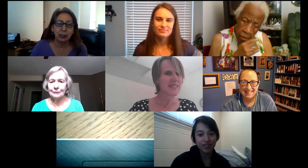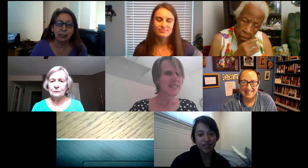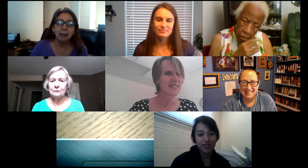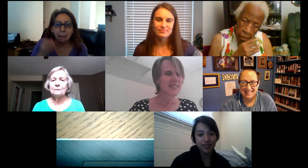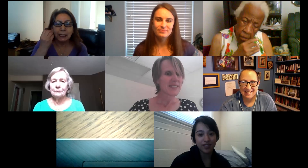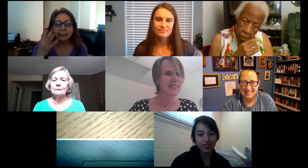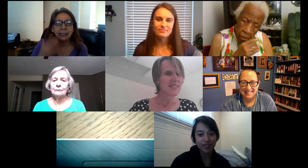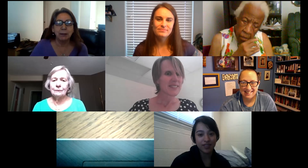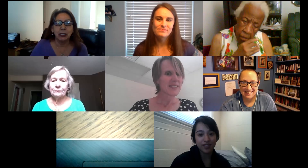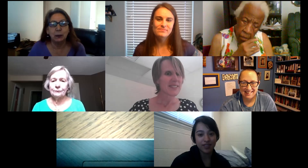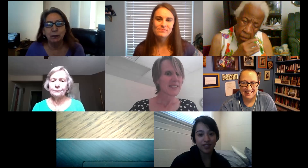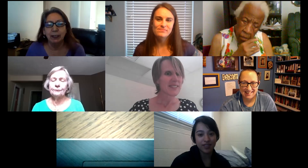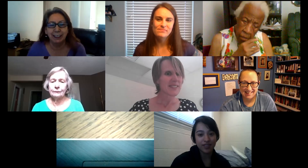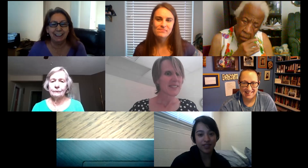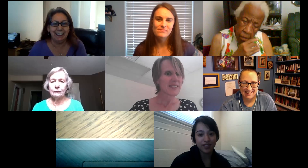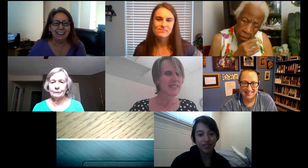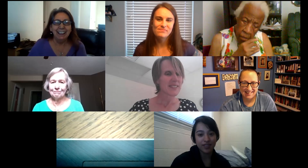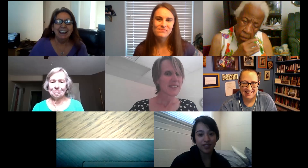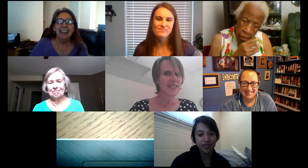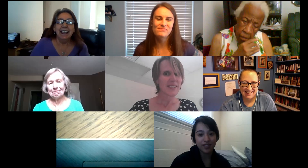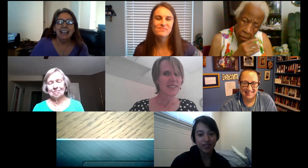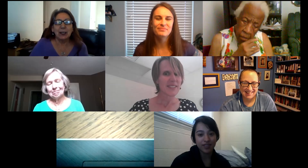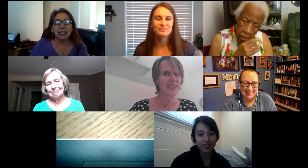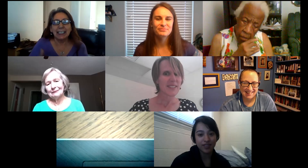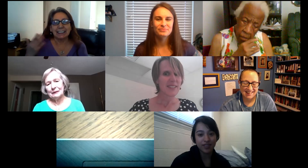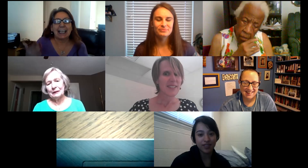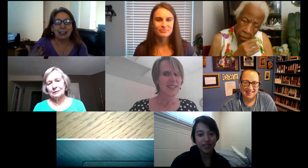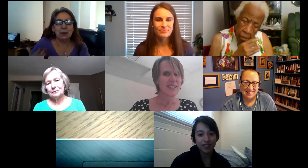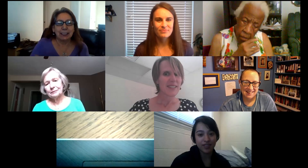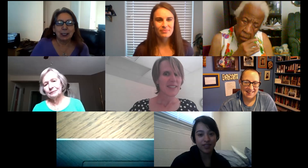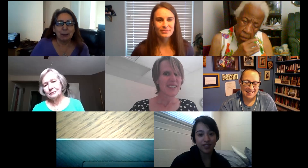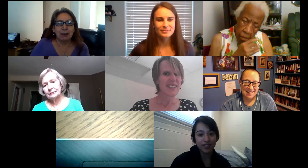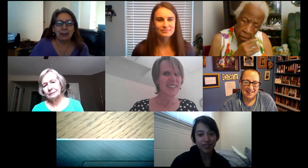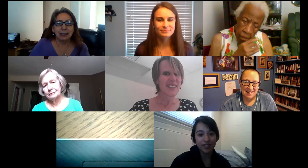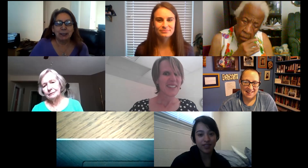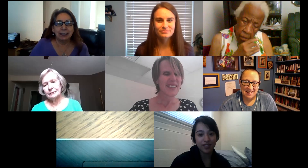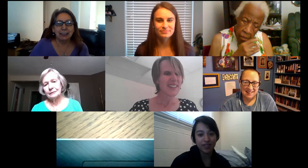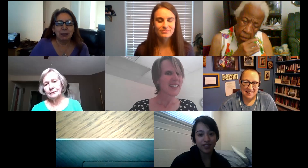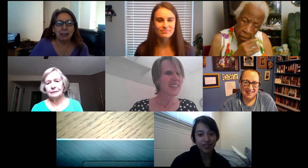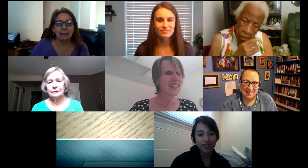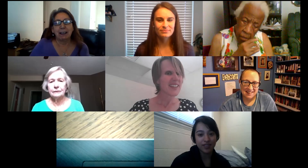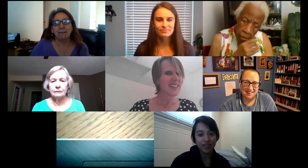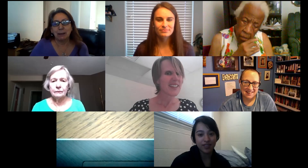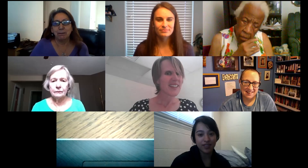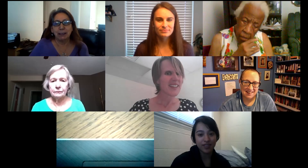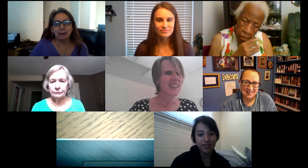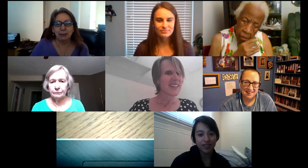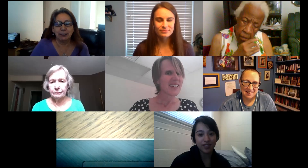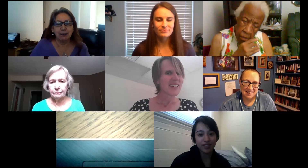something, please let me know. So I get excited when I talk about this because it's my life, my